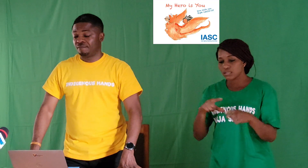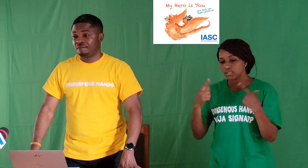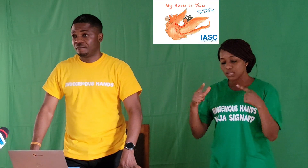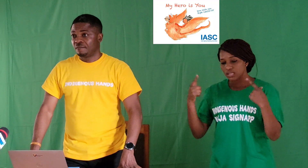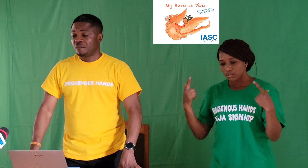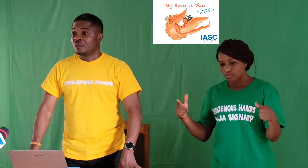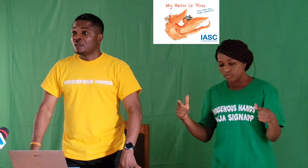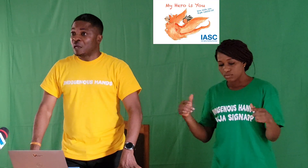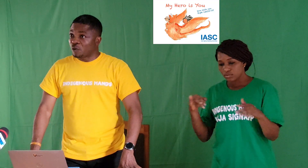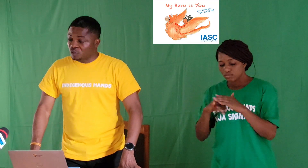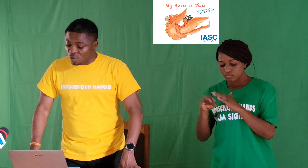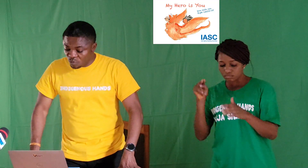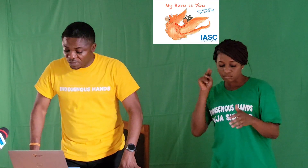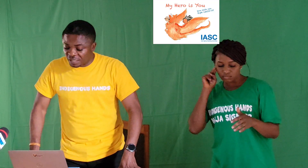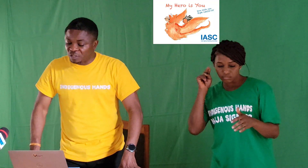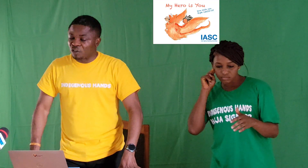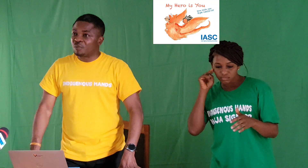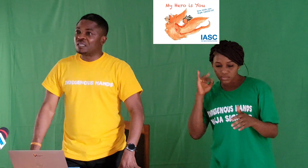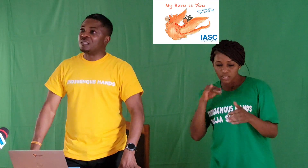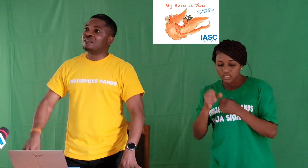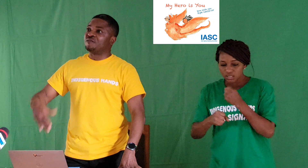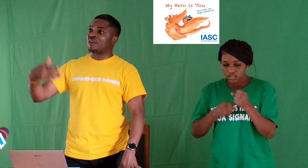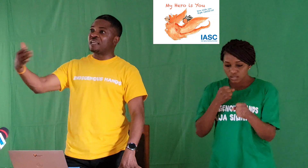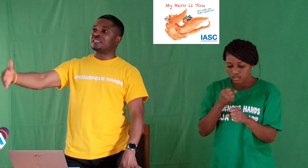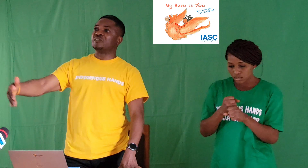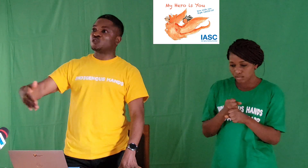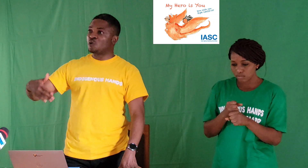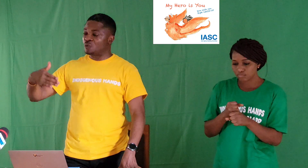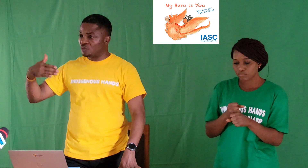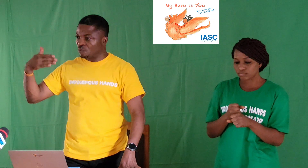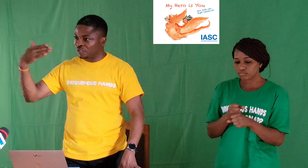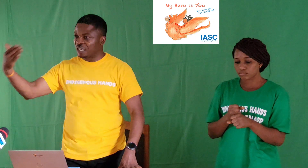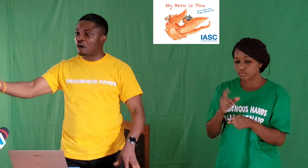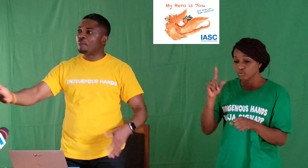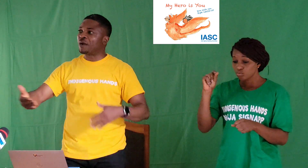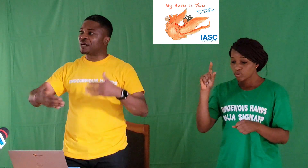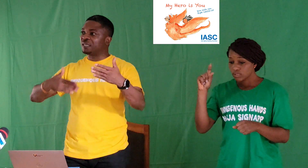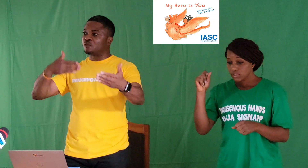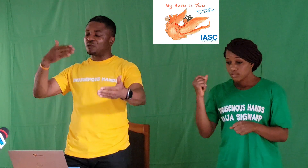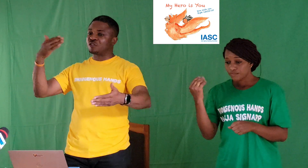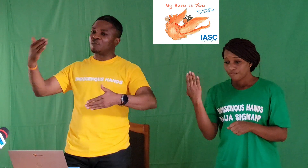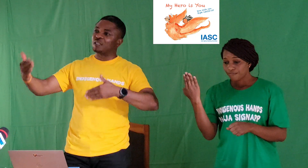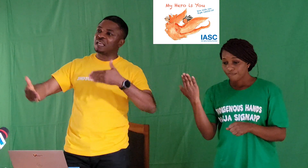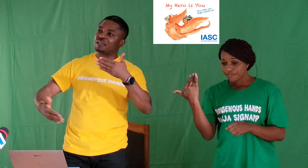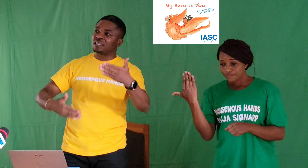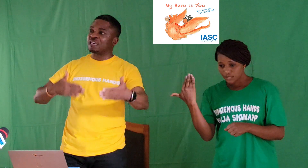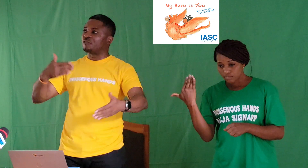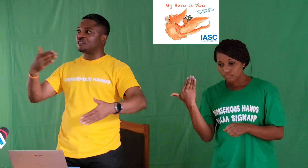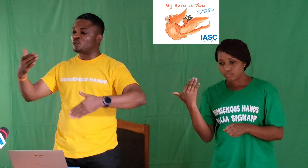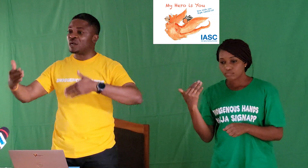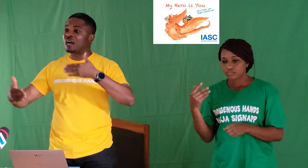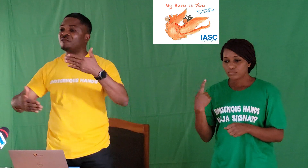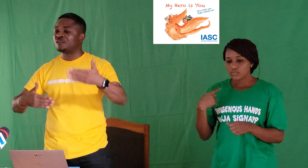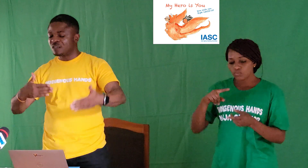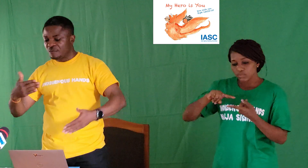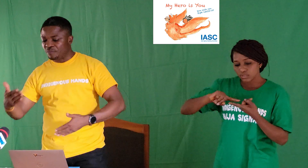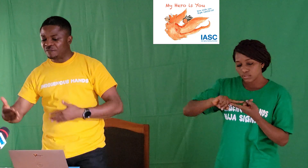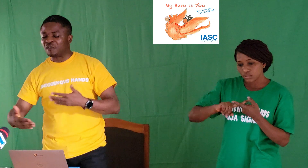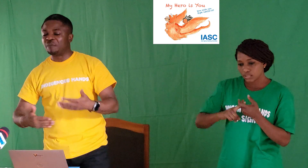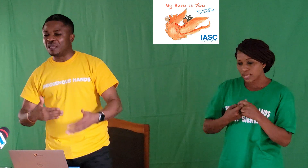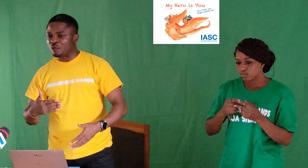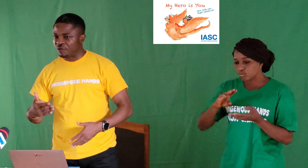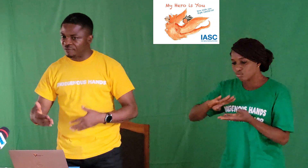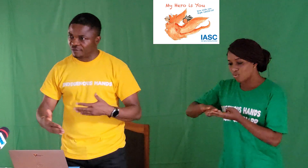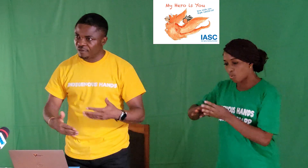2016. That was when we started documenting the varieties in school. We started comparing it with some other sign languages we have